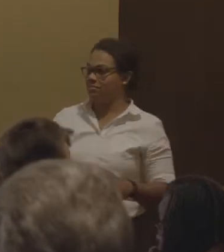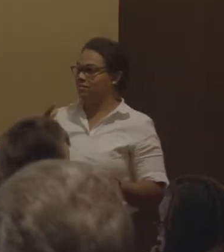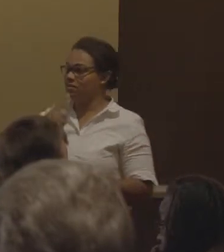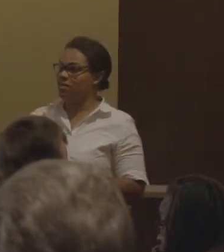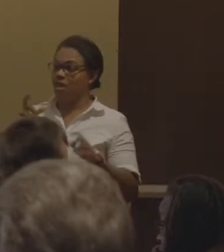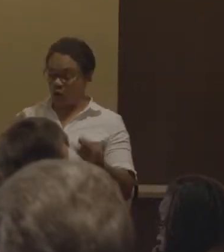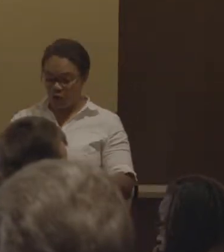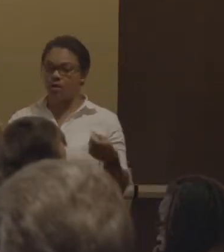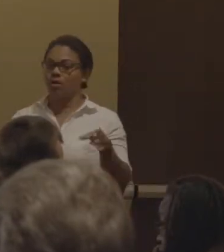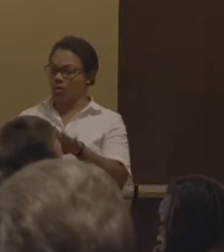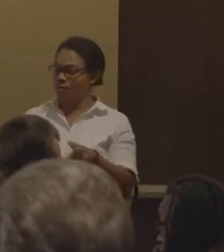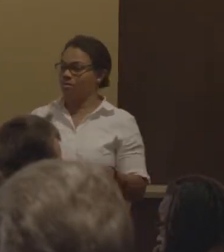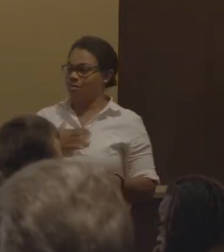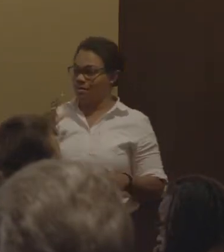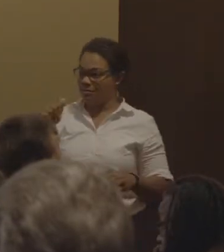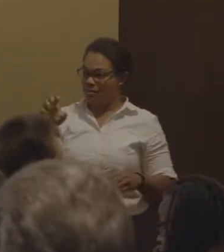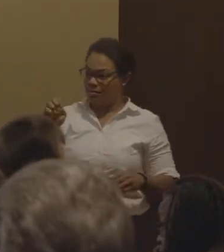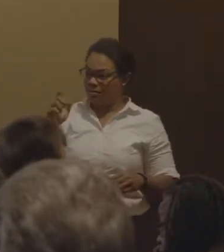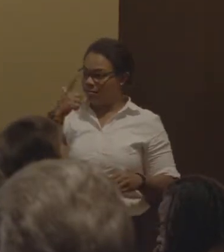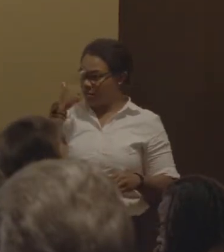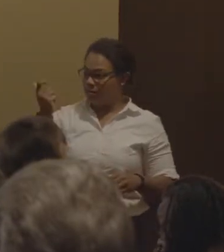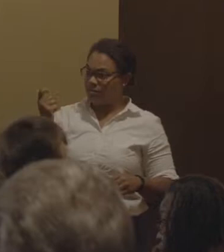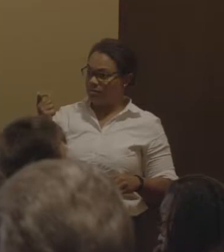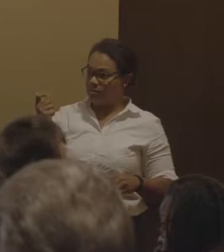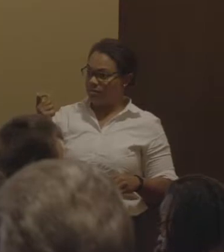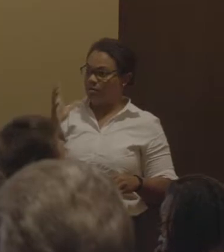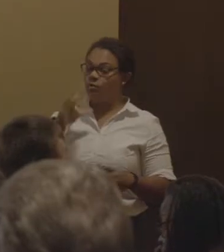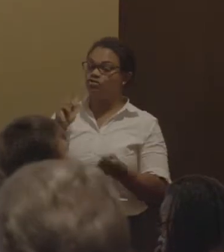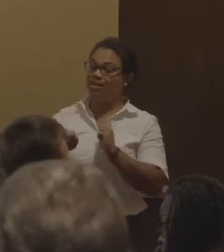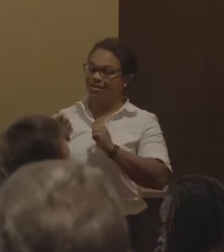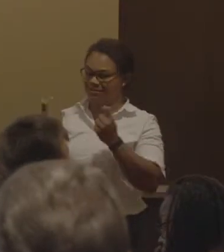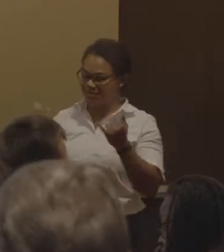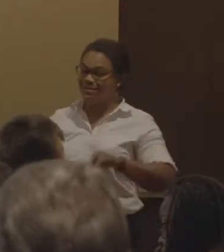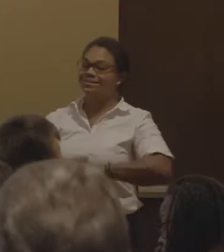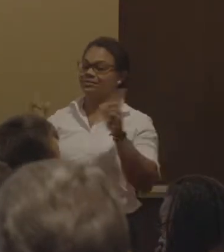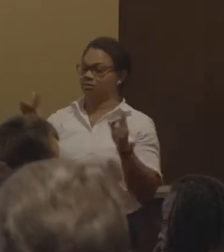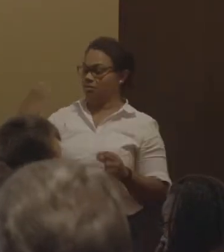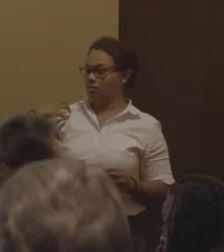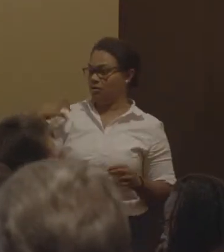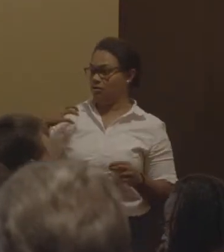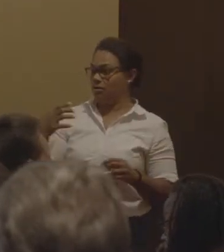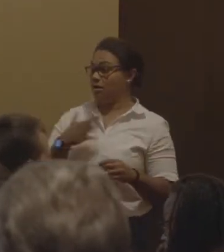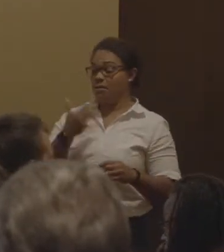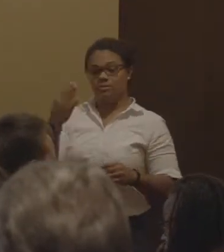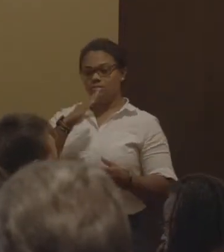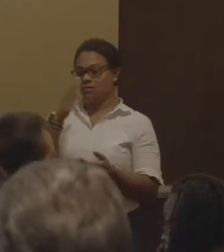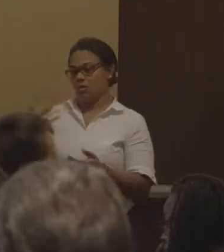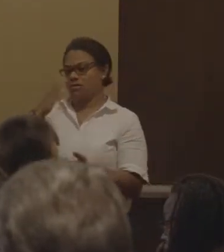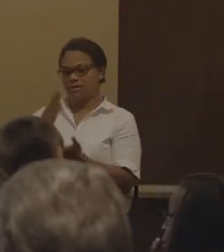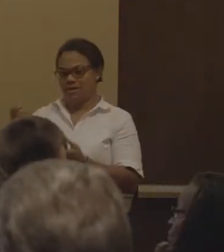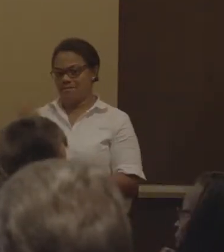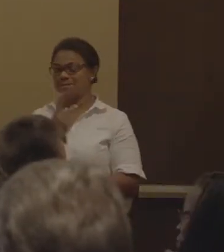they could close it because we're going to change job coaches. My job coach never came back.